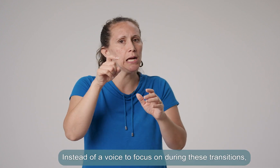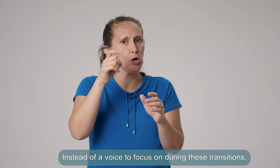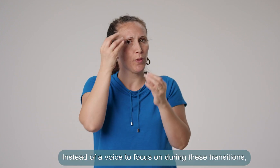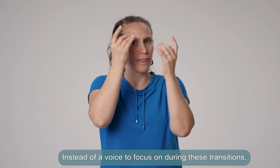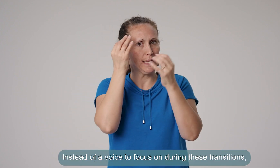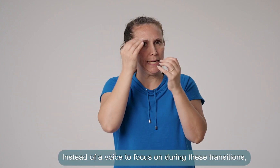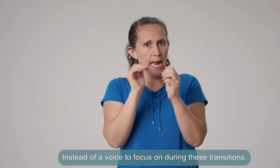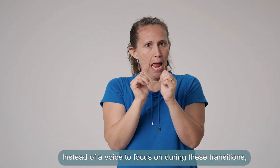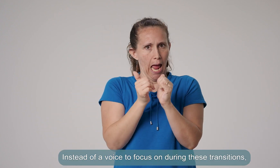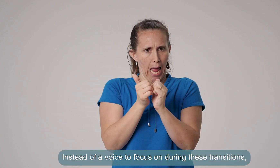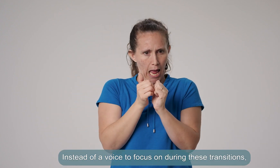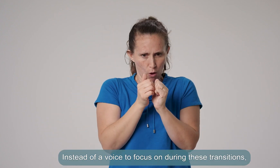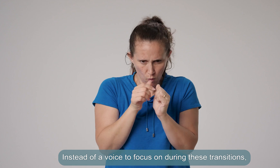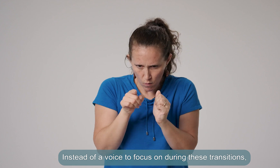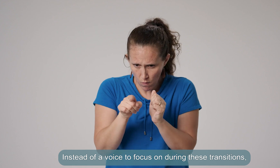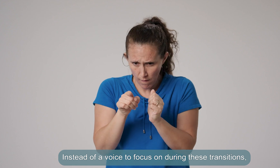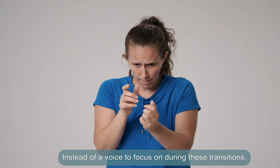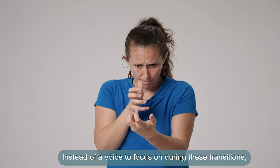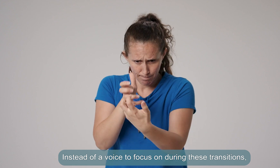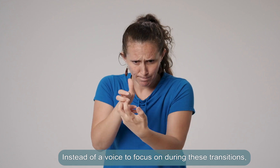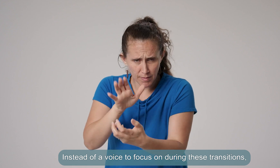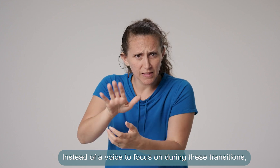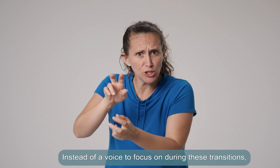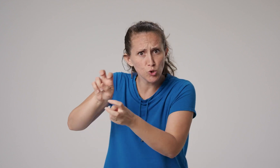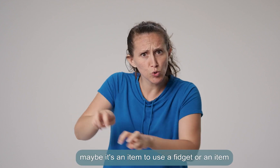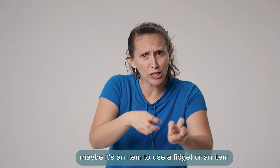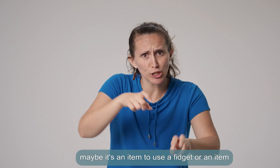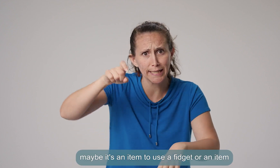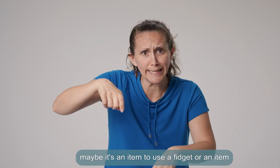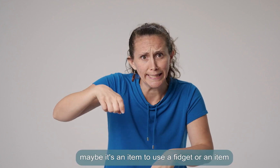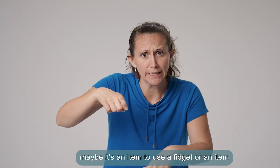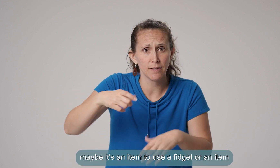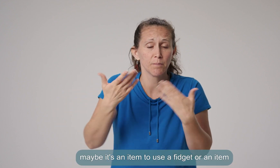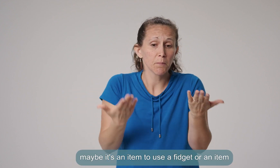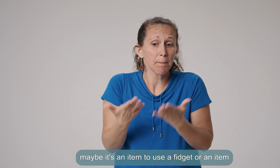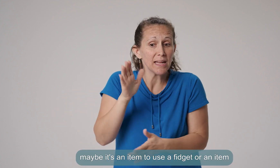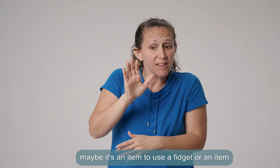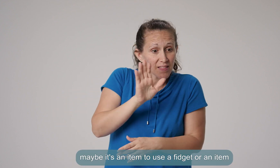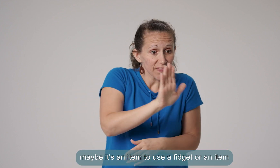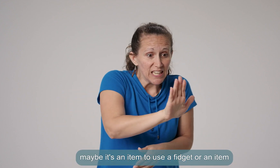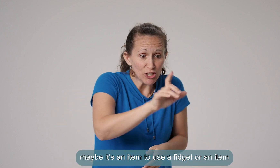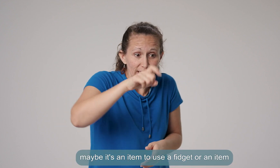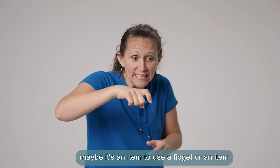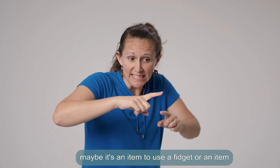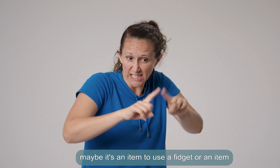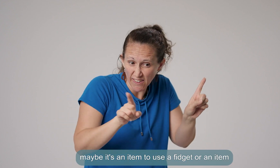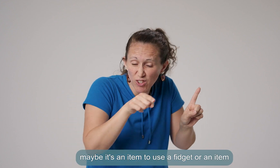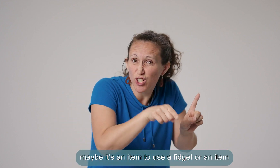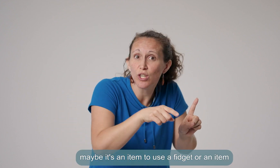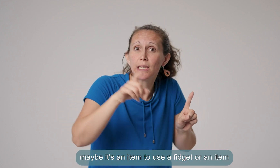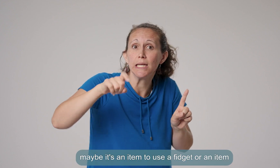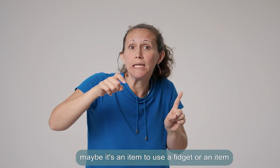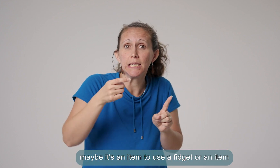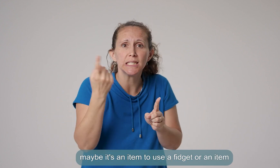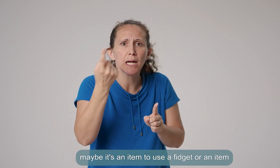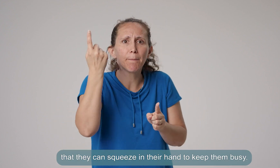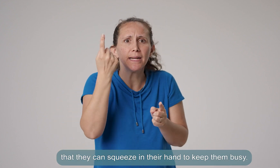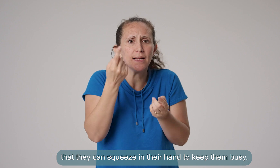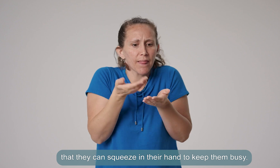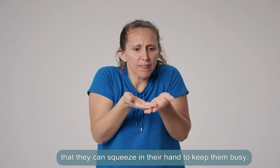Instead of a voice to focus on during these transitions, maybe it's an item to use, a fidget, or an item that they can